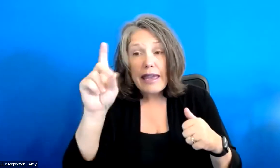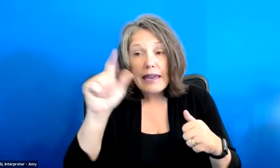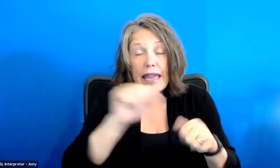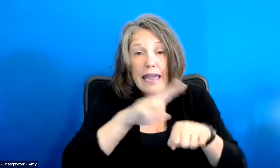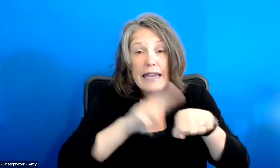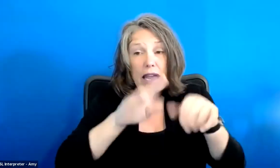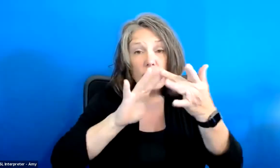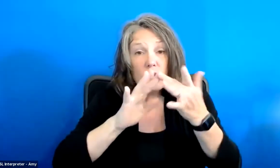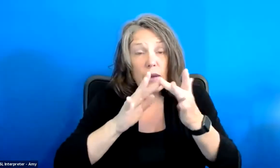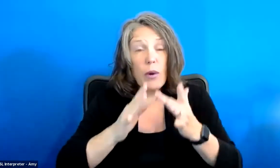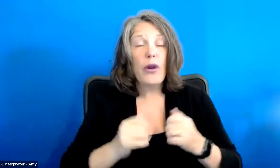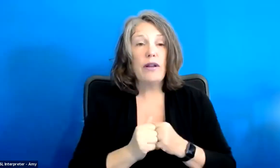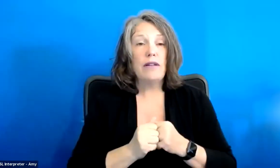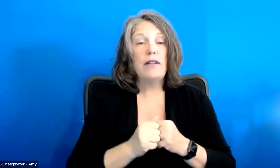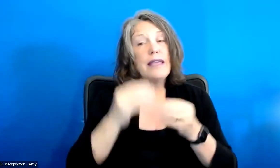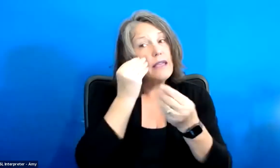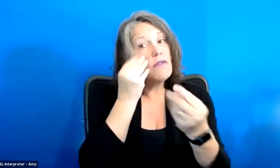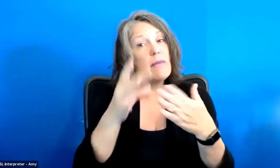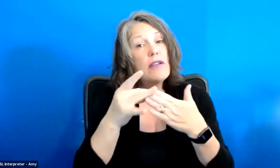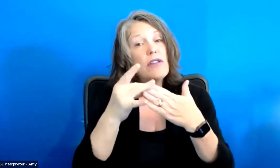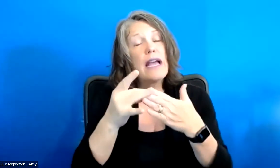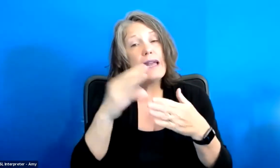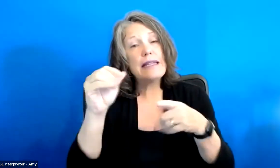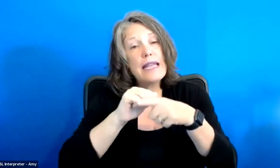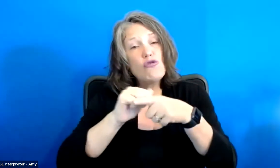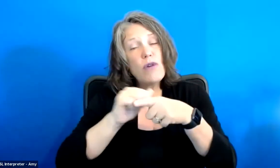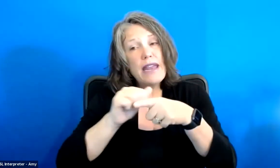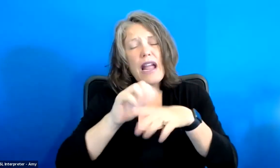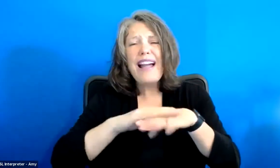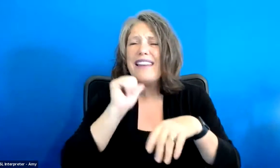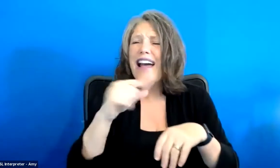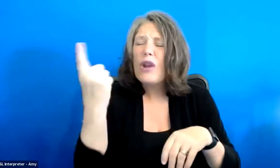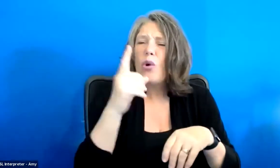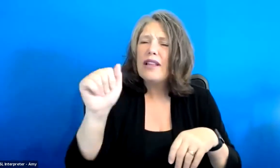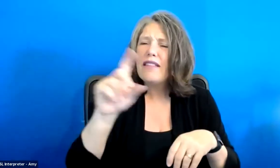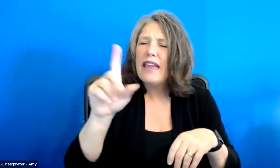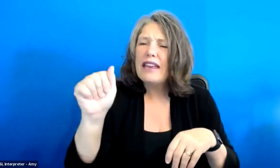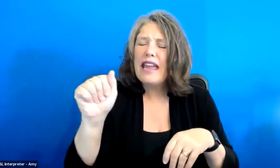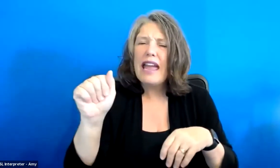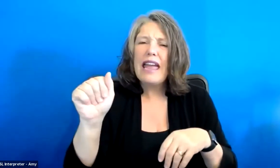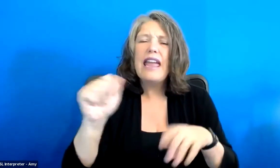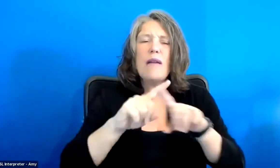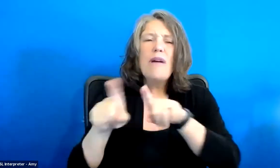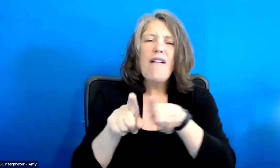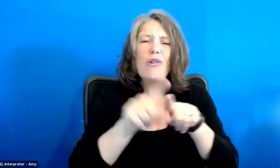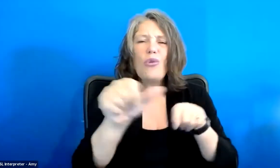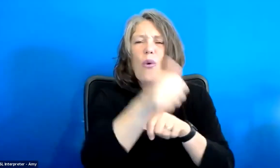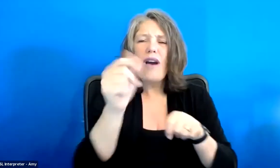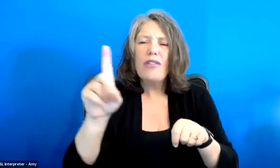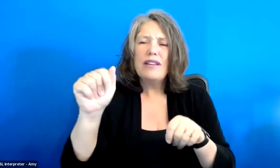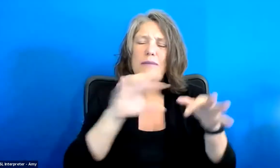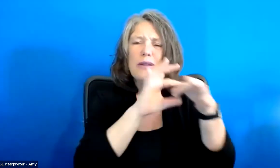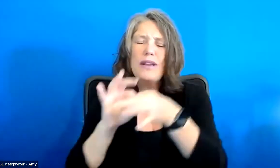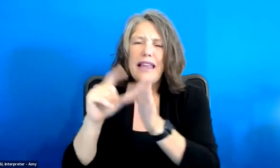National Network, information, guidance, and training on not only the Americans with Disabilities Act, but other